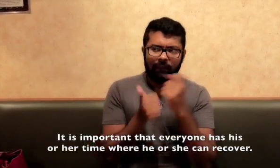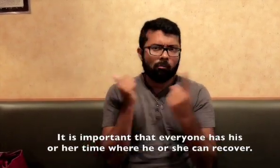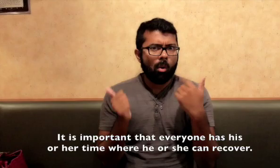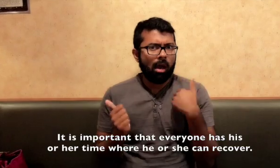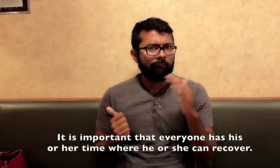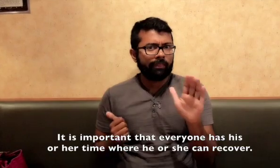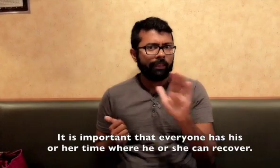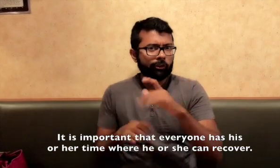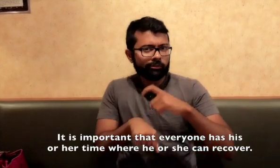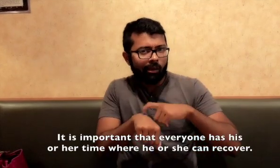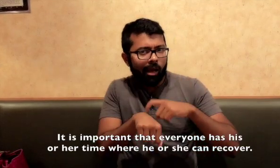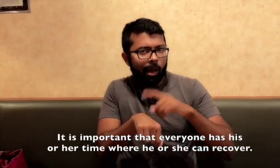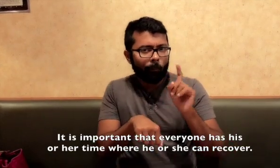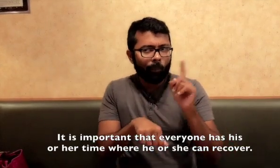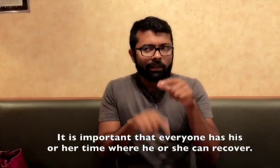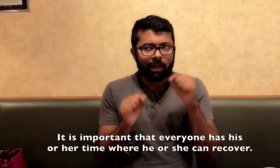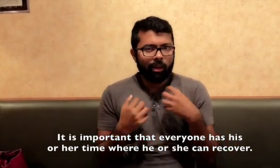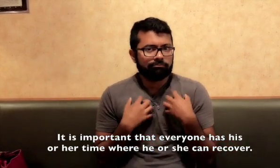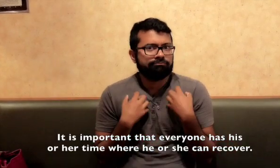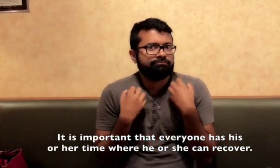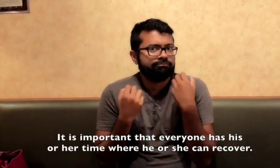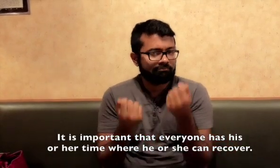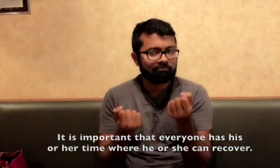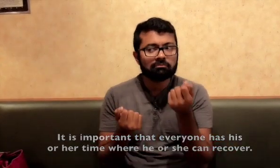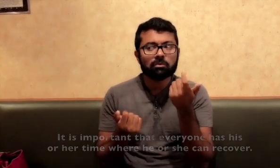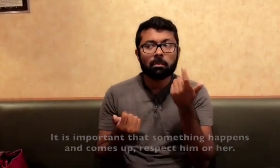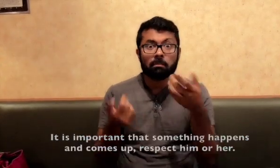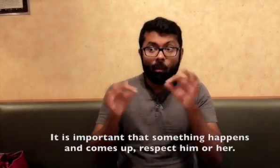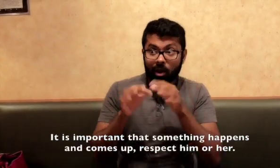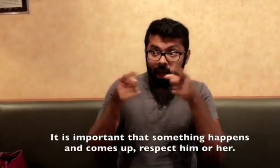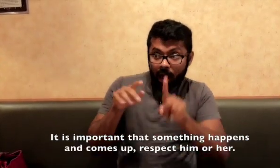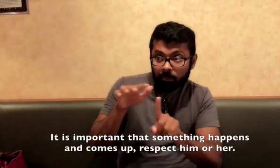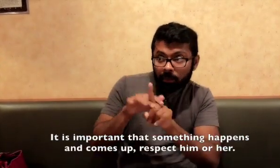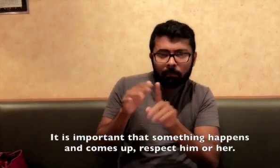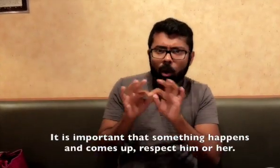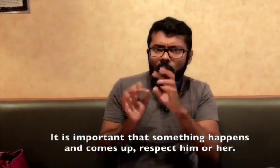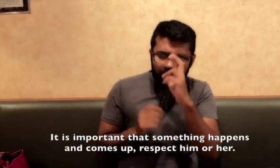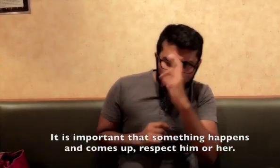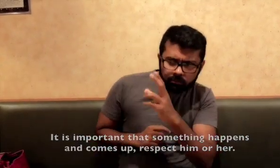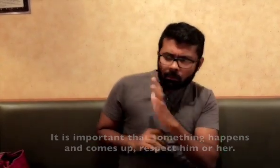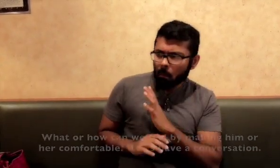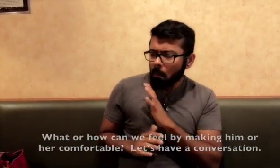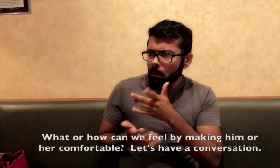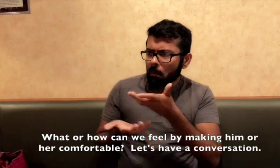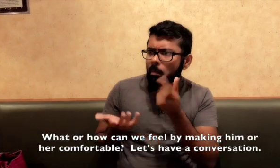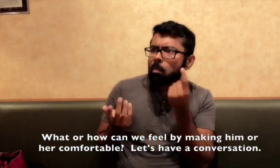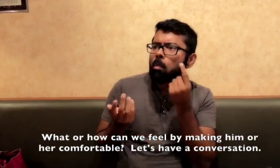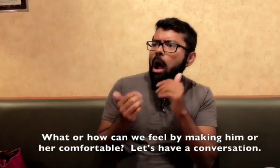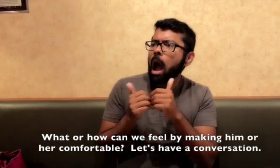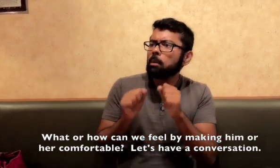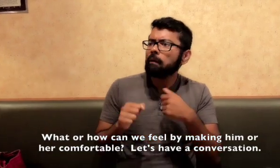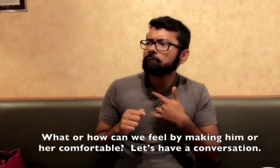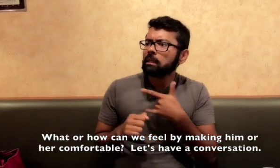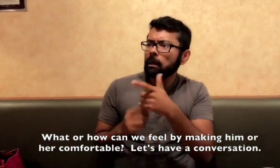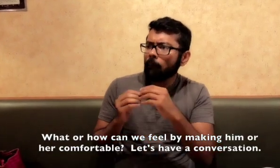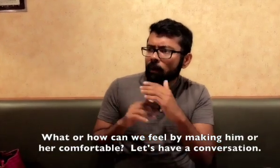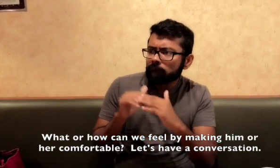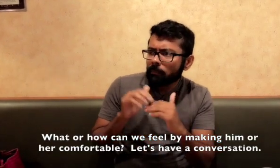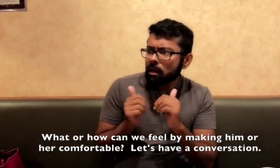It's important that everyone has his or her time where he or she can recover. It's important that something happens and how we can feel about